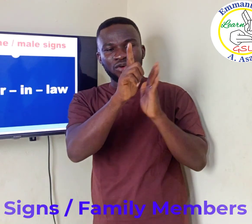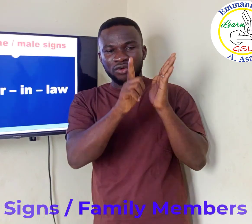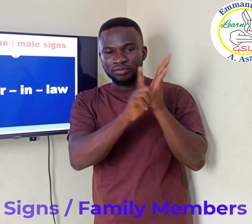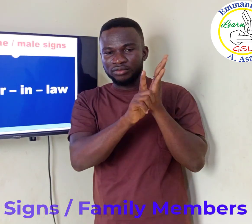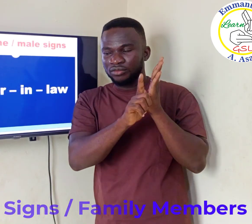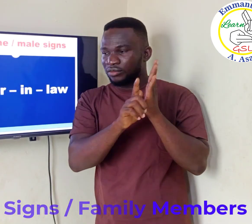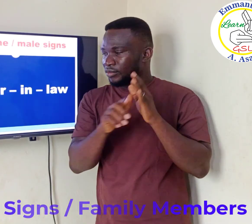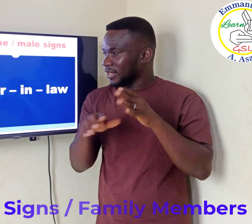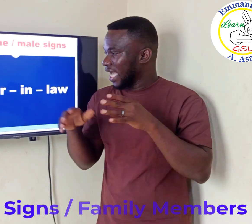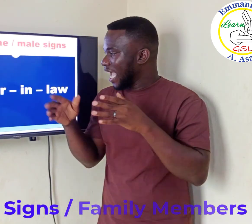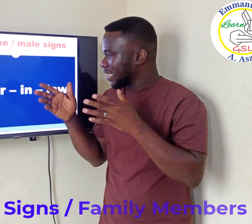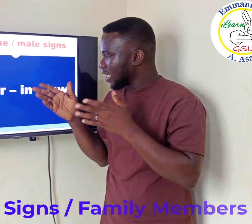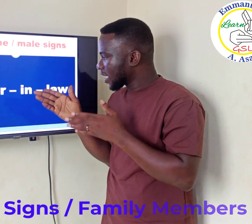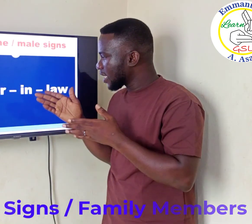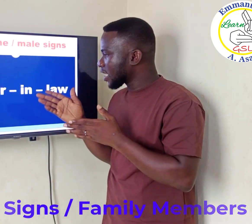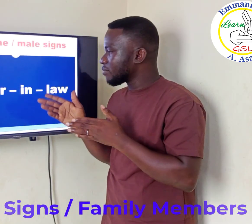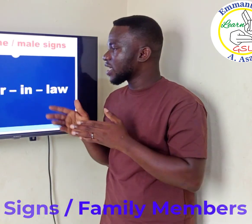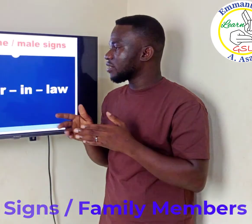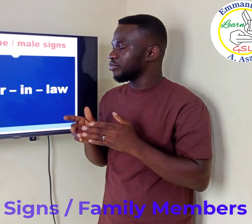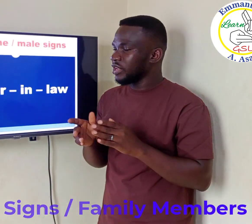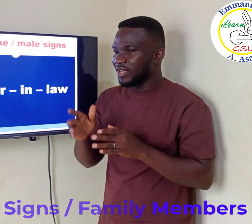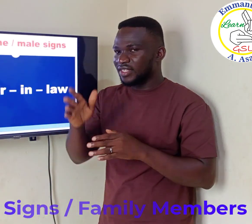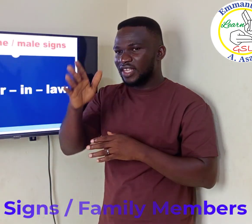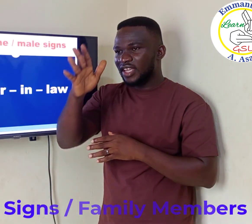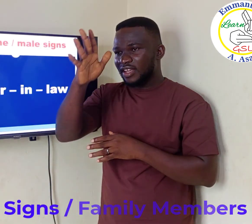father-in-law. Then again, can make it brief and say